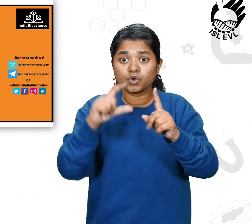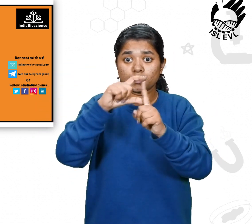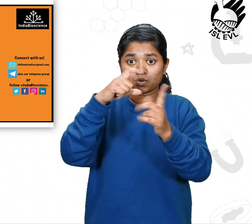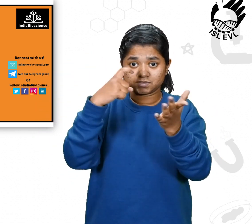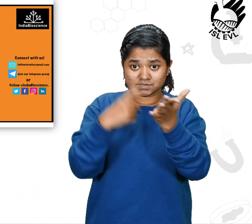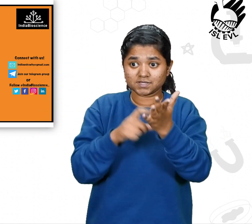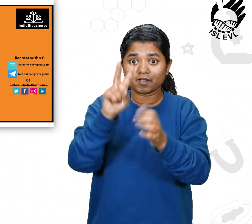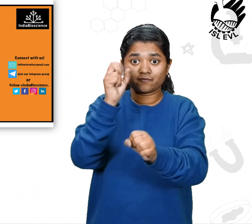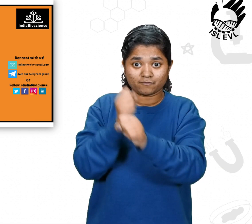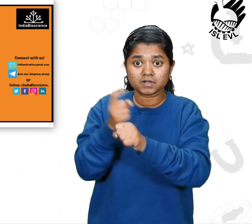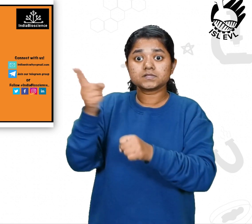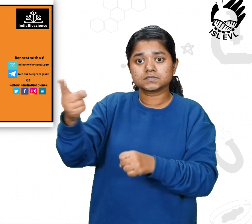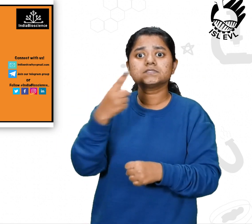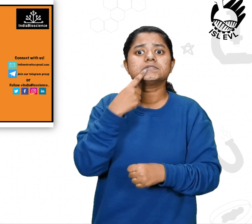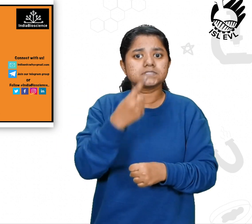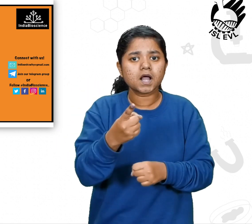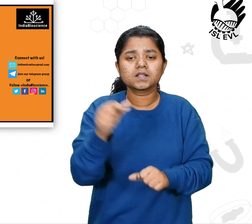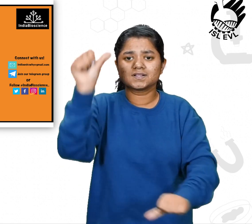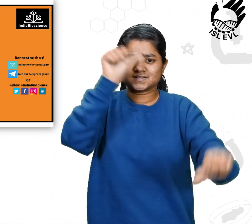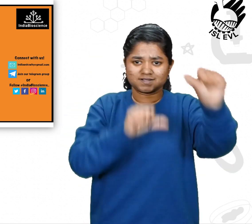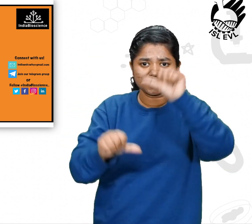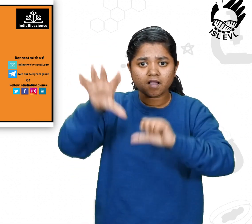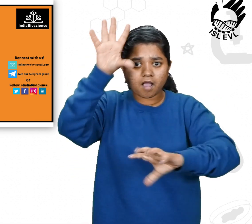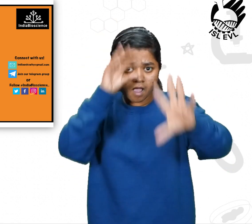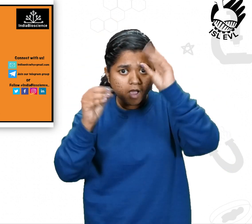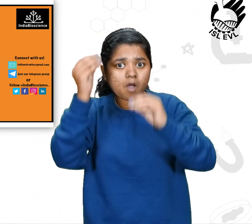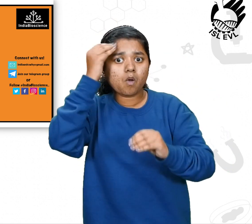and thinking about how they were discovered.